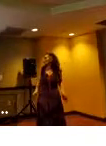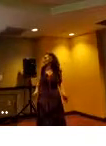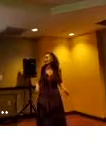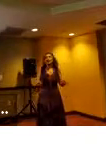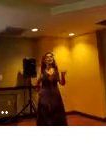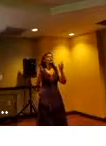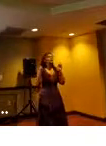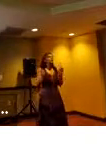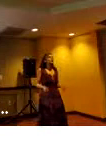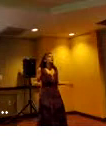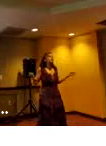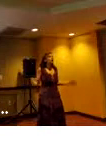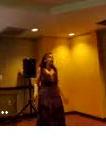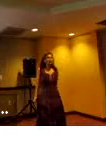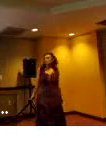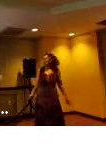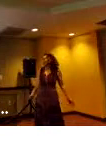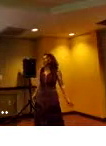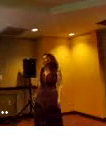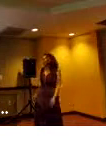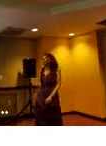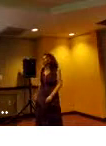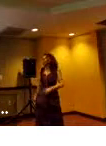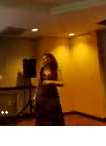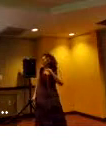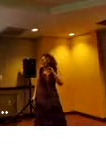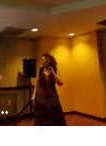world largely in exclusive terms.